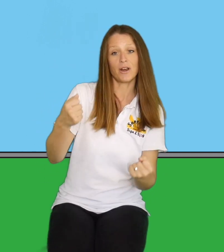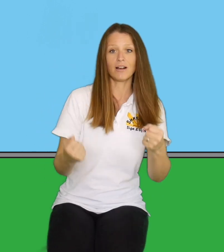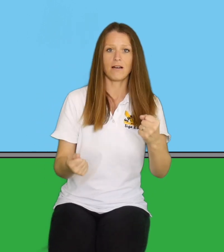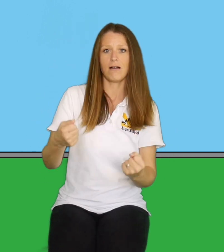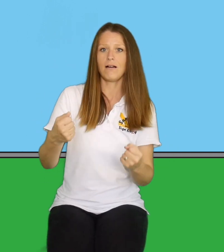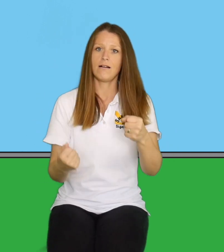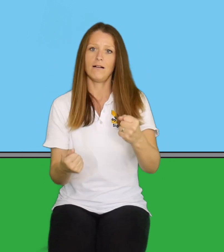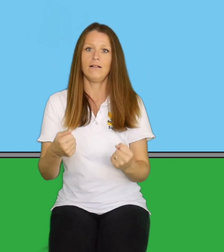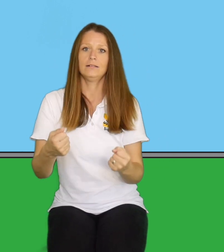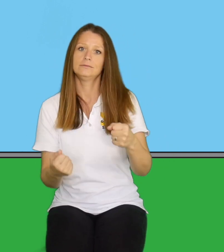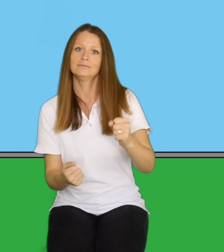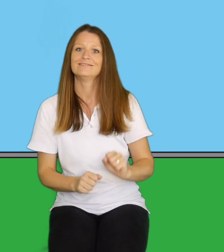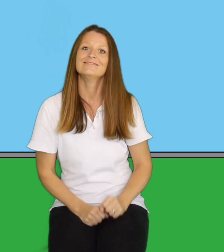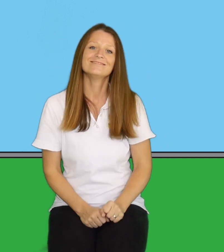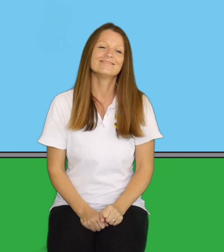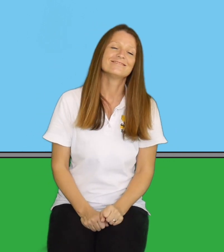our car.